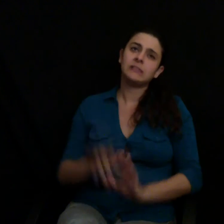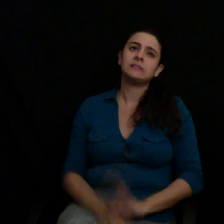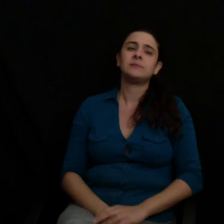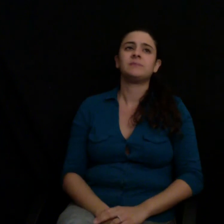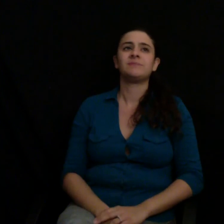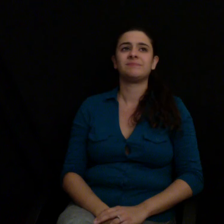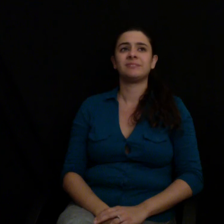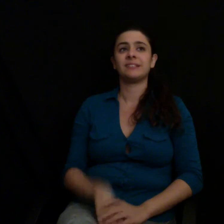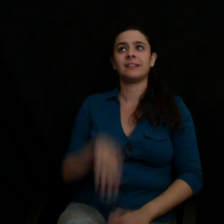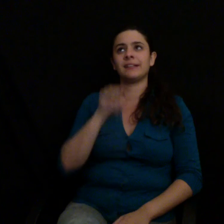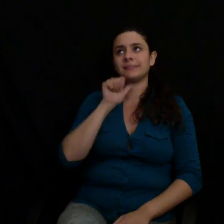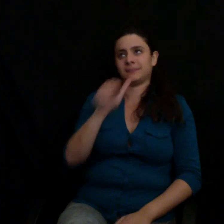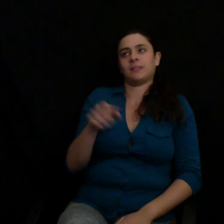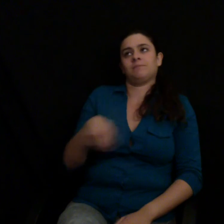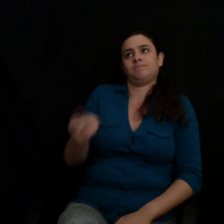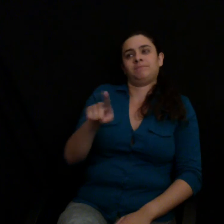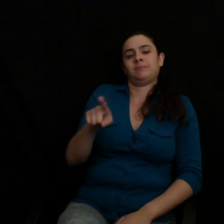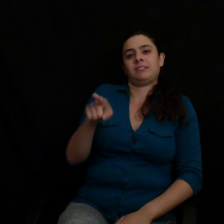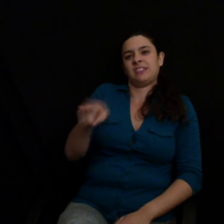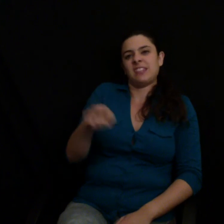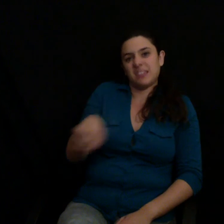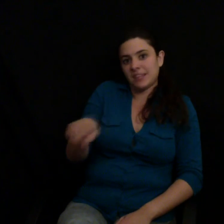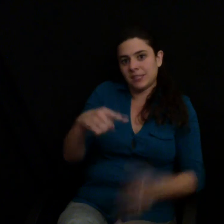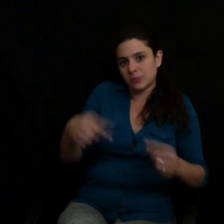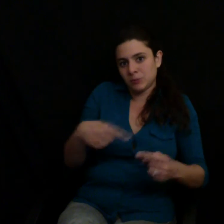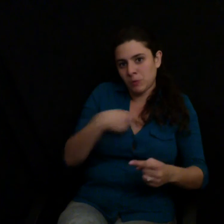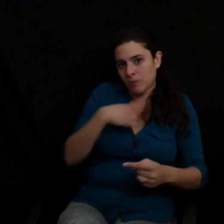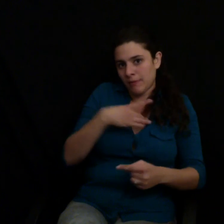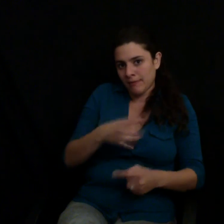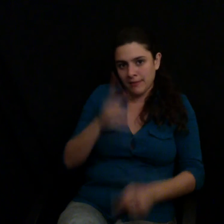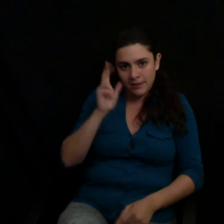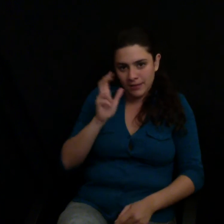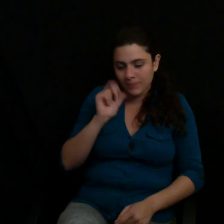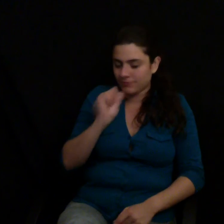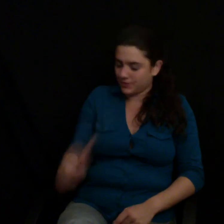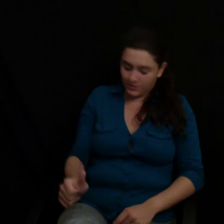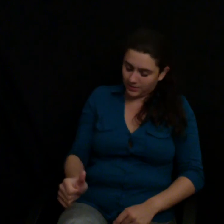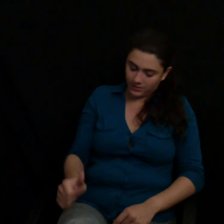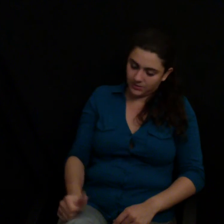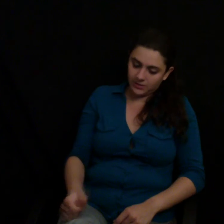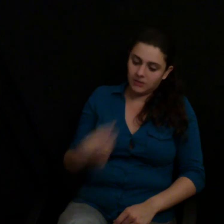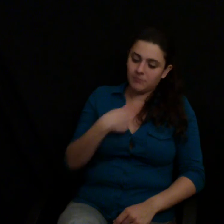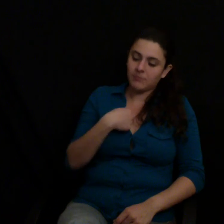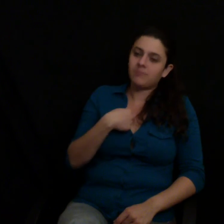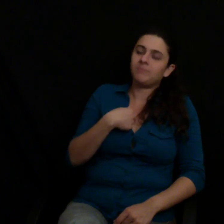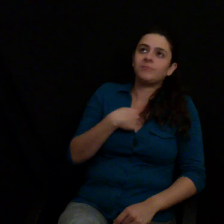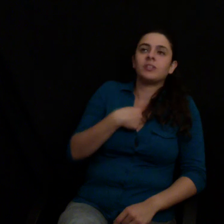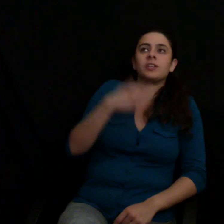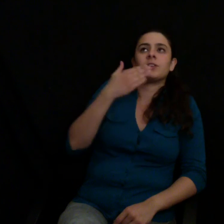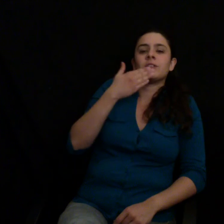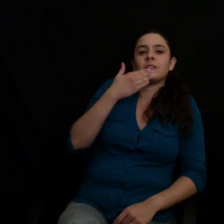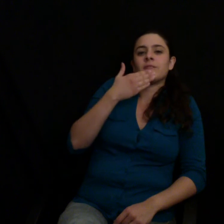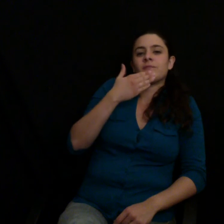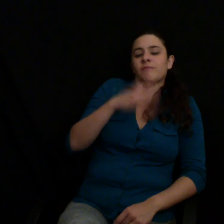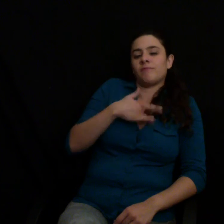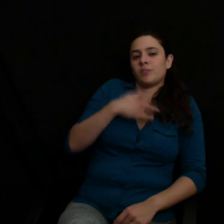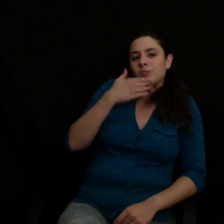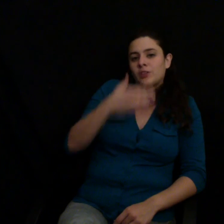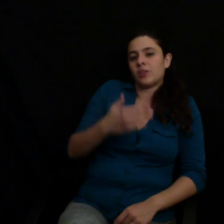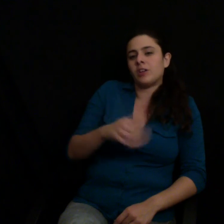struggling, obviously, but that's why I like being open about my struggles, is so that other people feel that they can talk to me and that they aren't